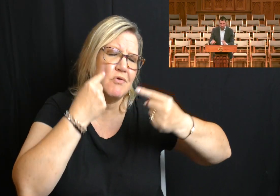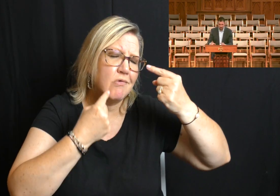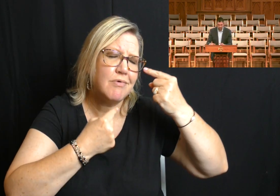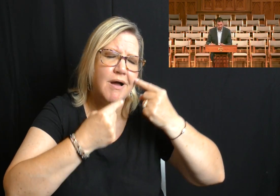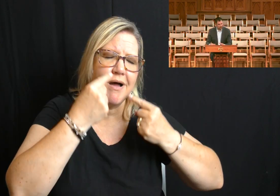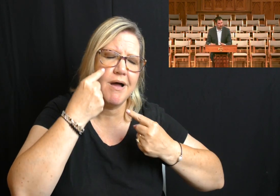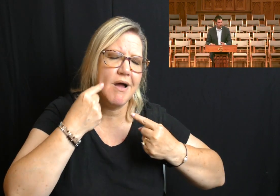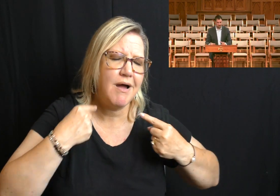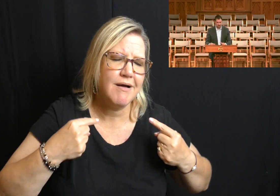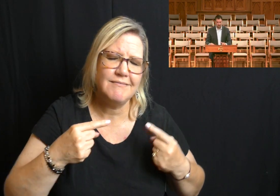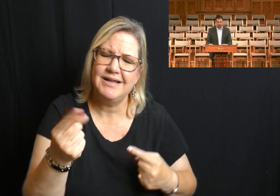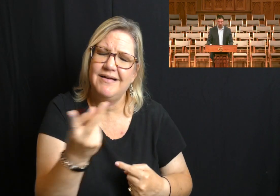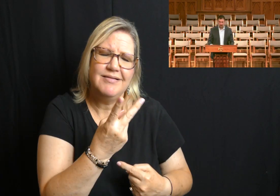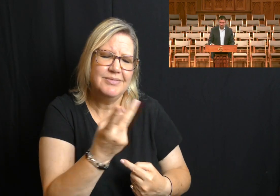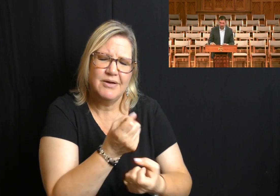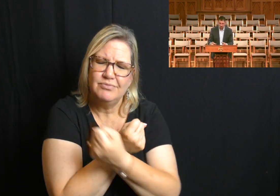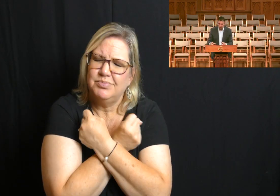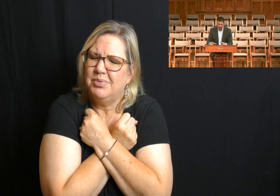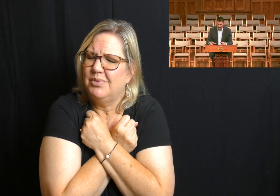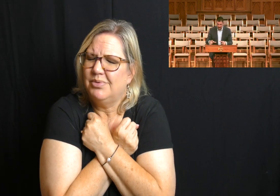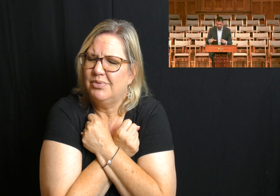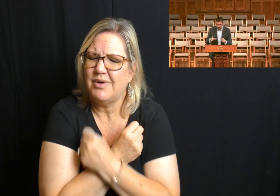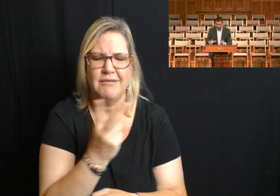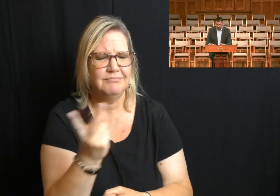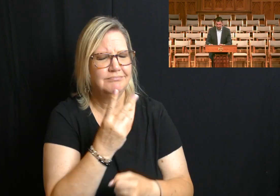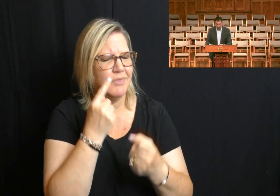They embrace, and they wept. Esau